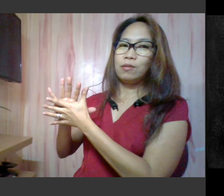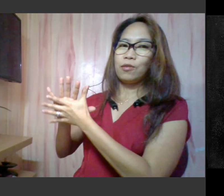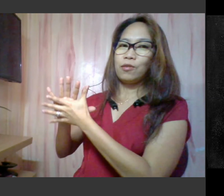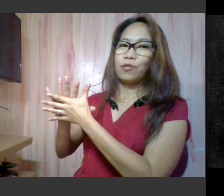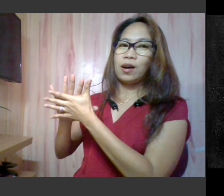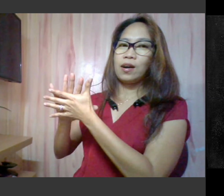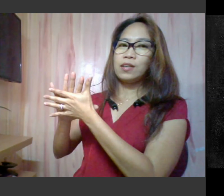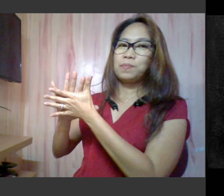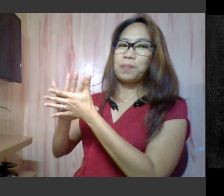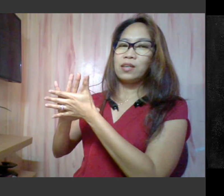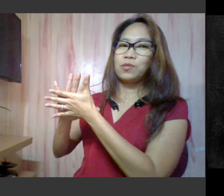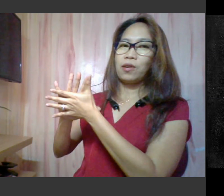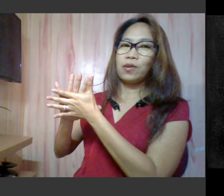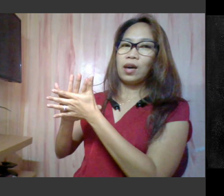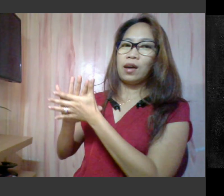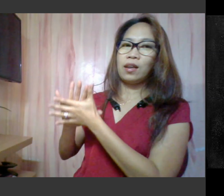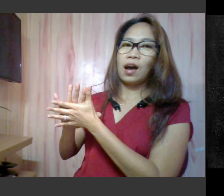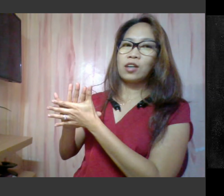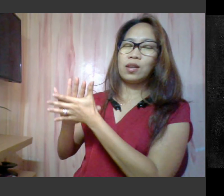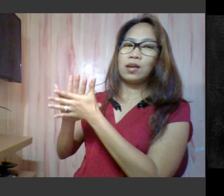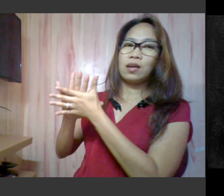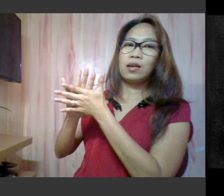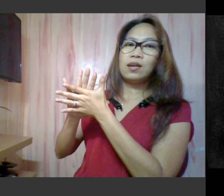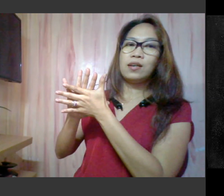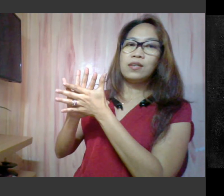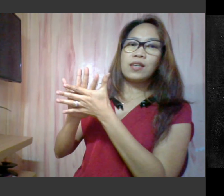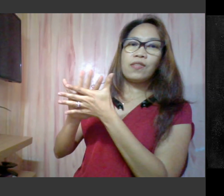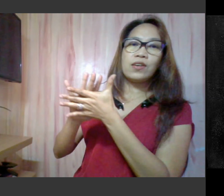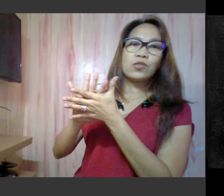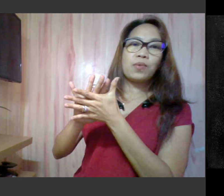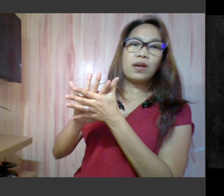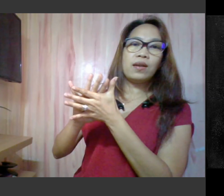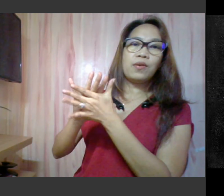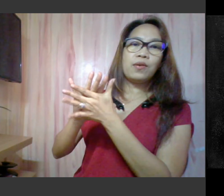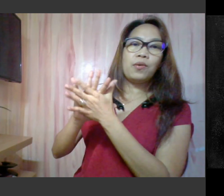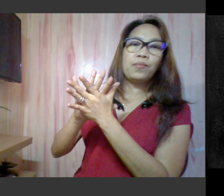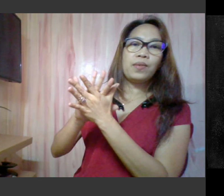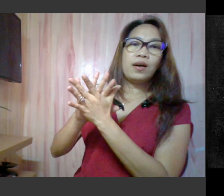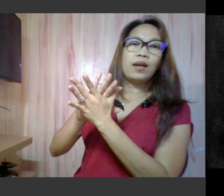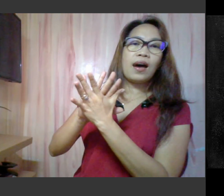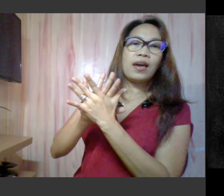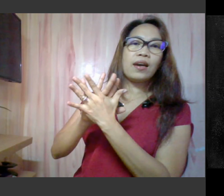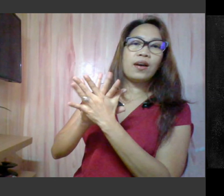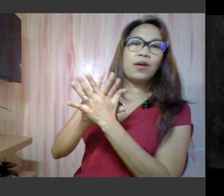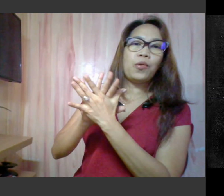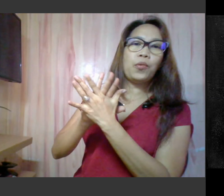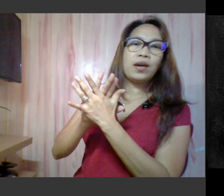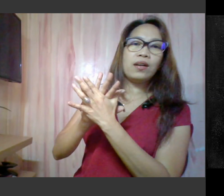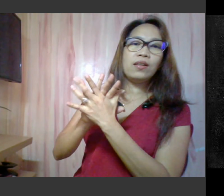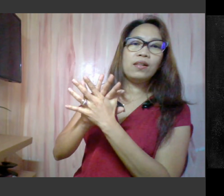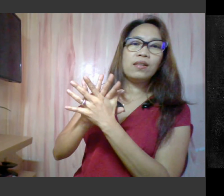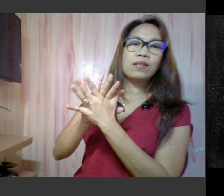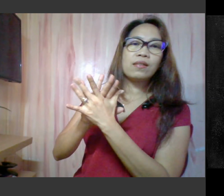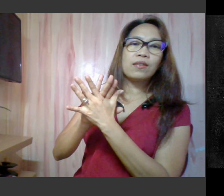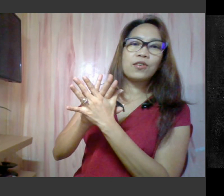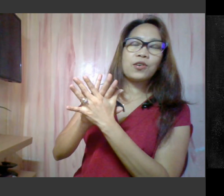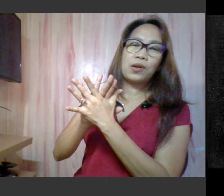me look for a space where you can actually see this one. Like